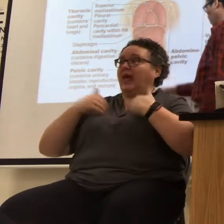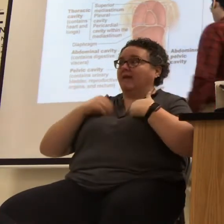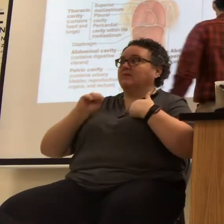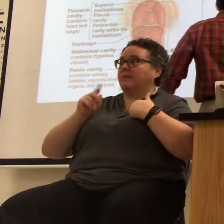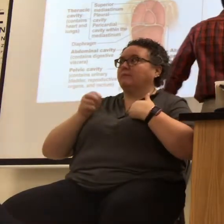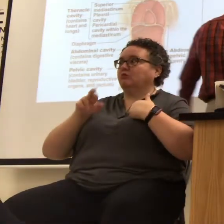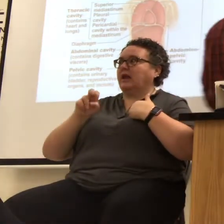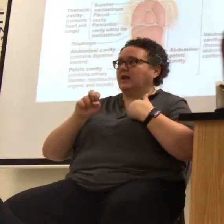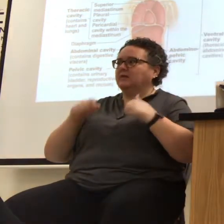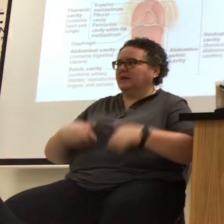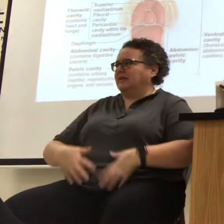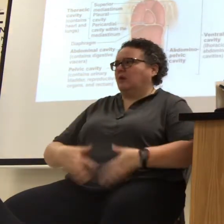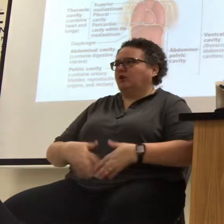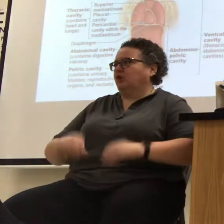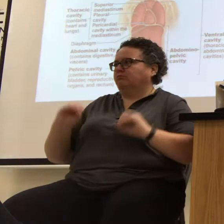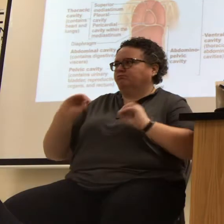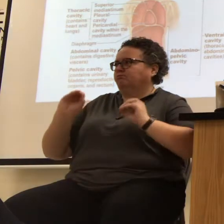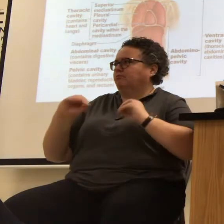So,